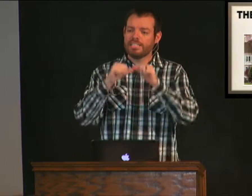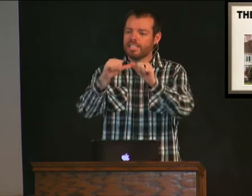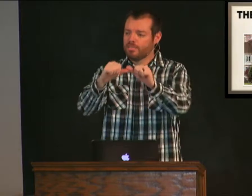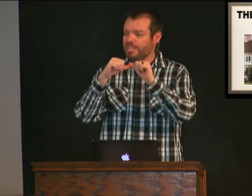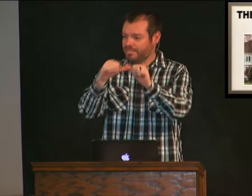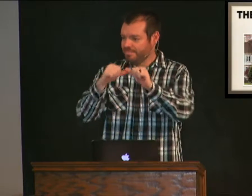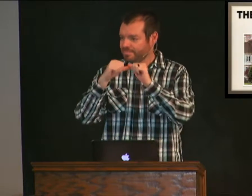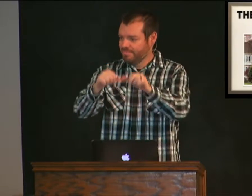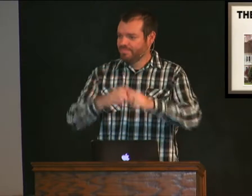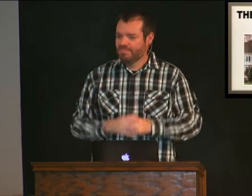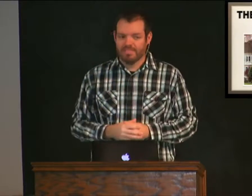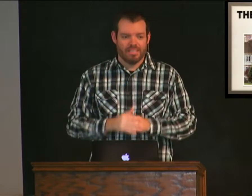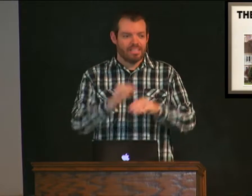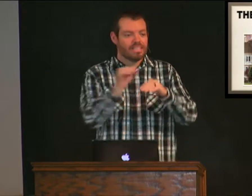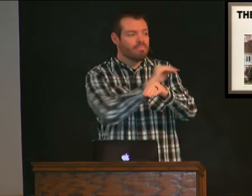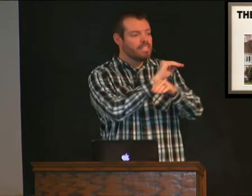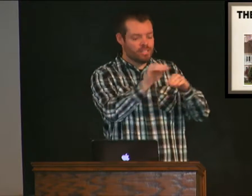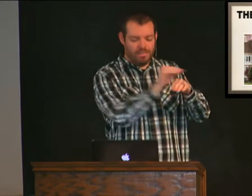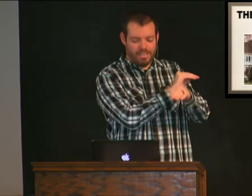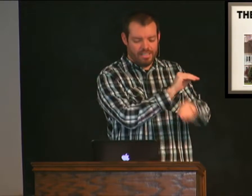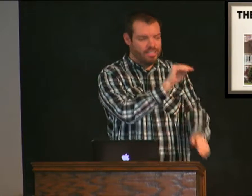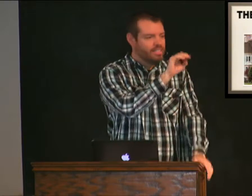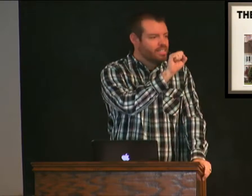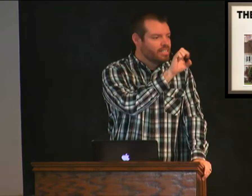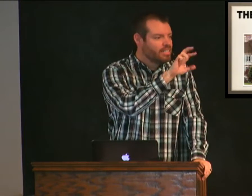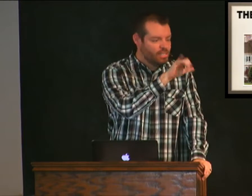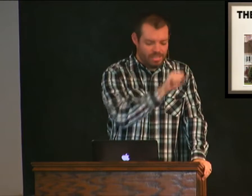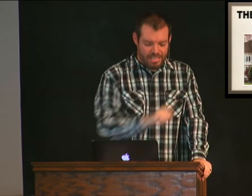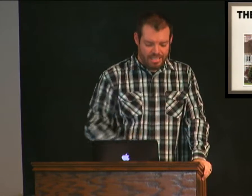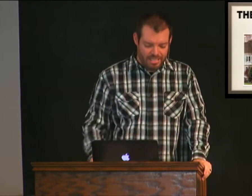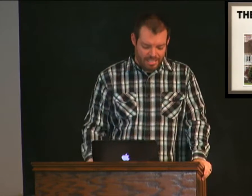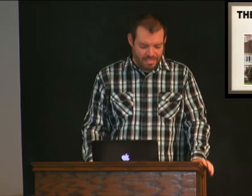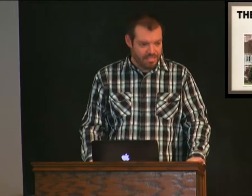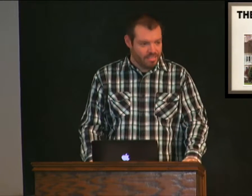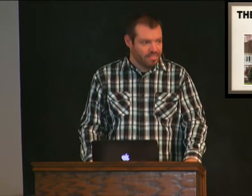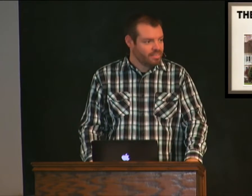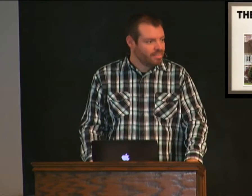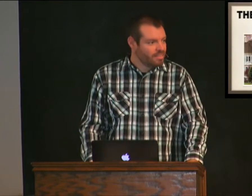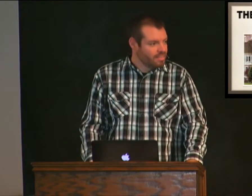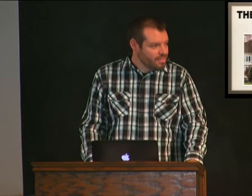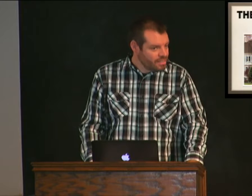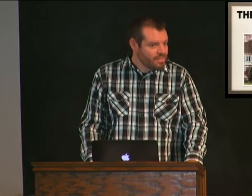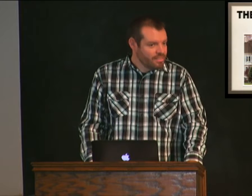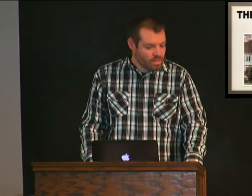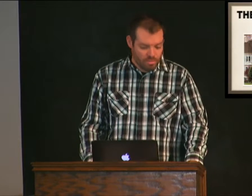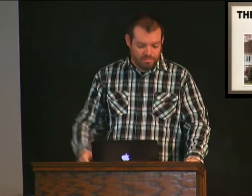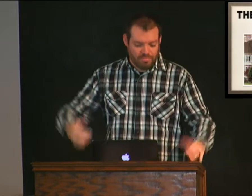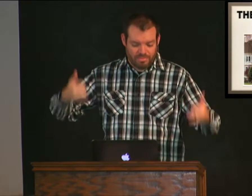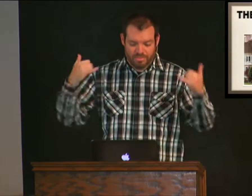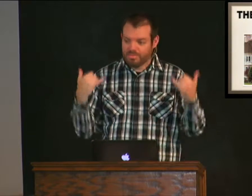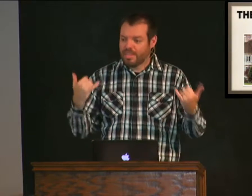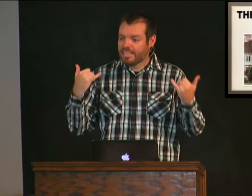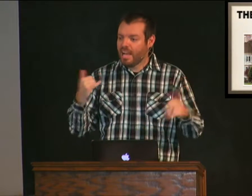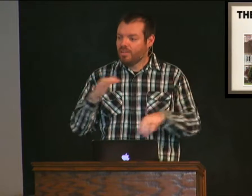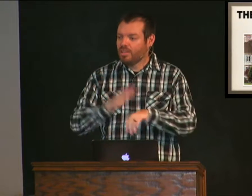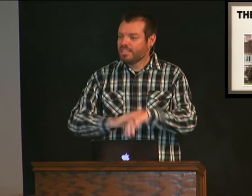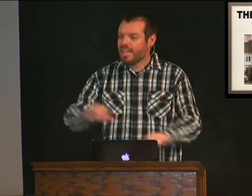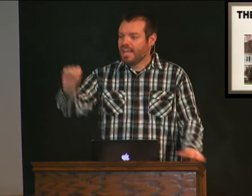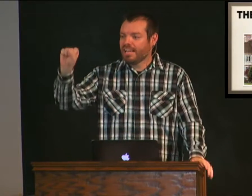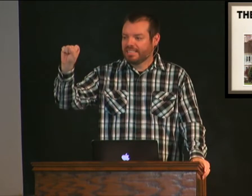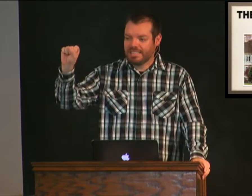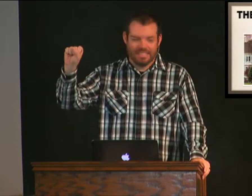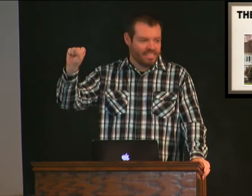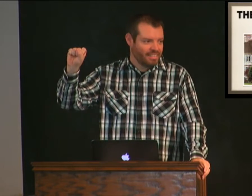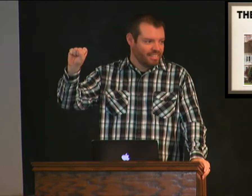We are continuing the ministry series. So right now we're